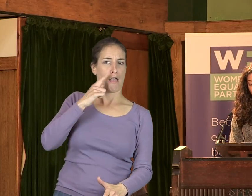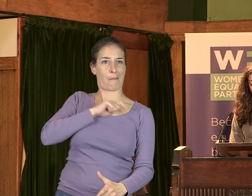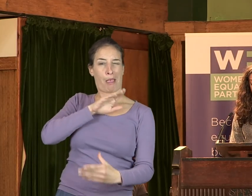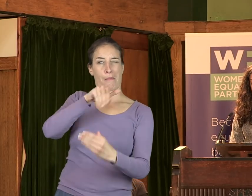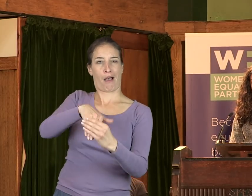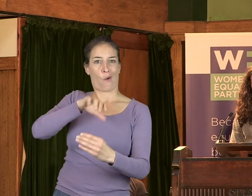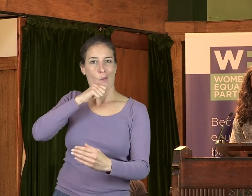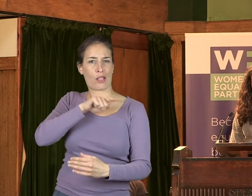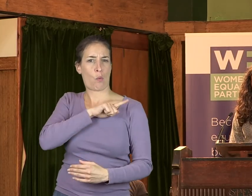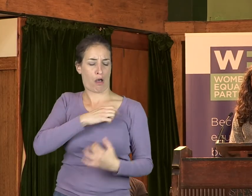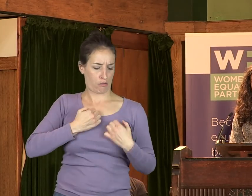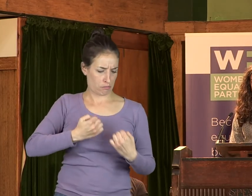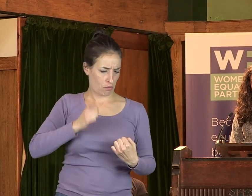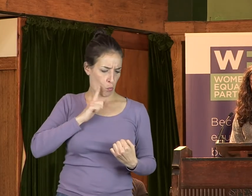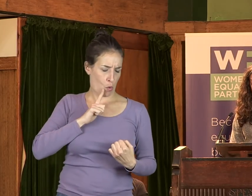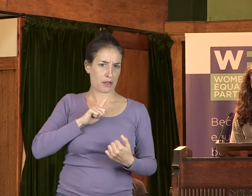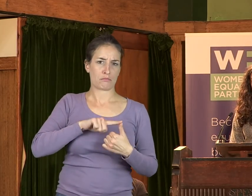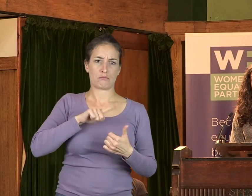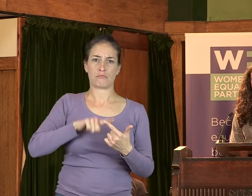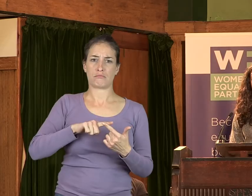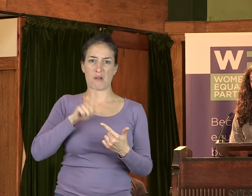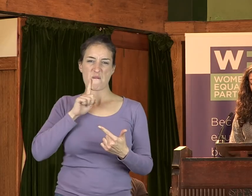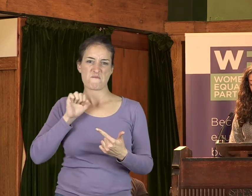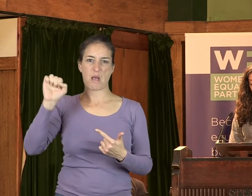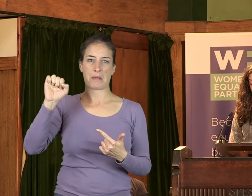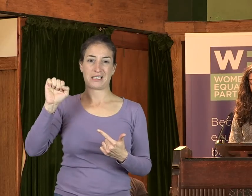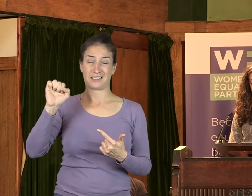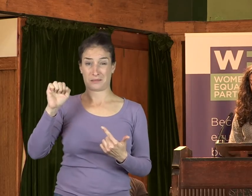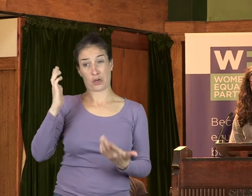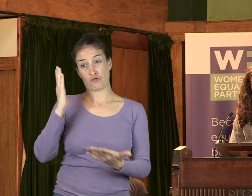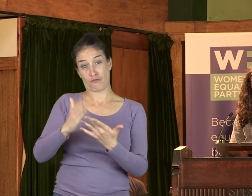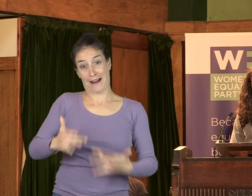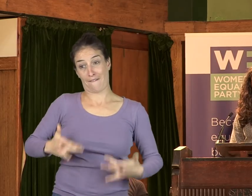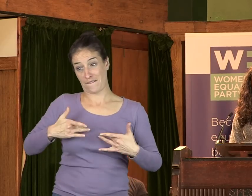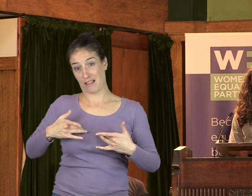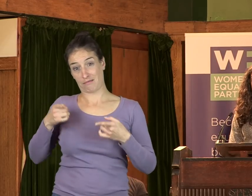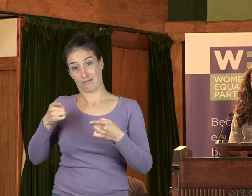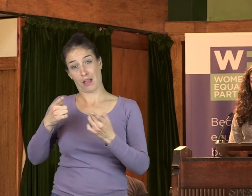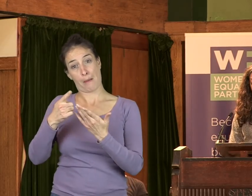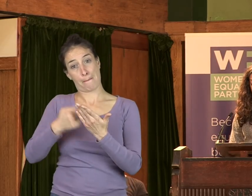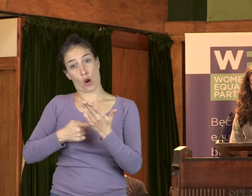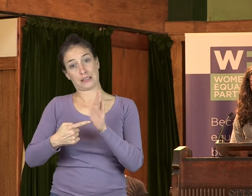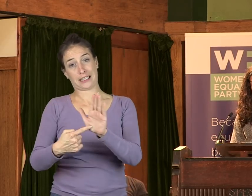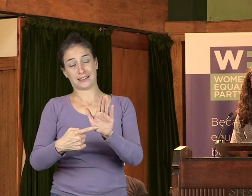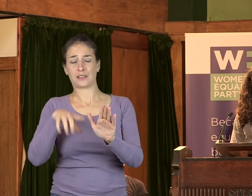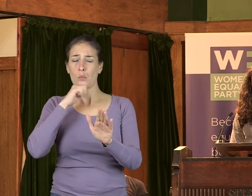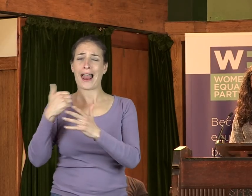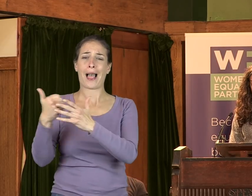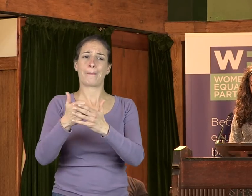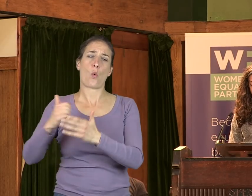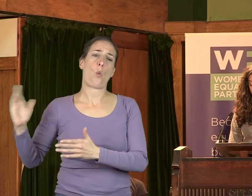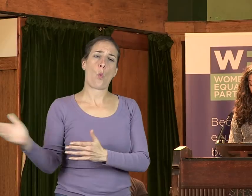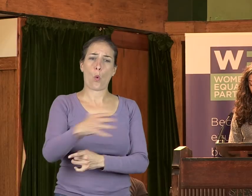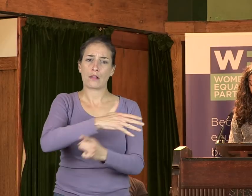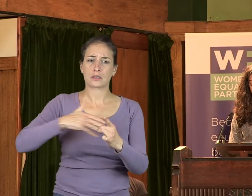feminist, but because I believe the party's work will benefit everyone across our society. Particularly important to me are